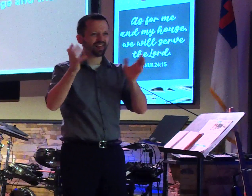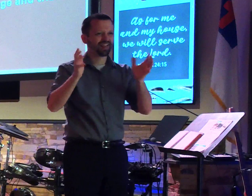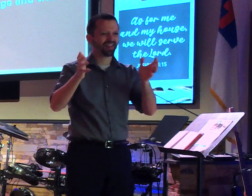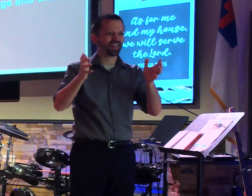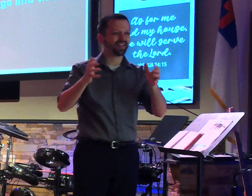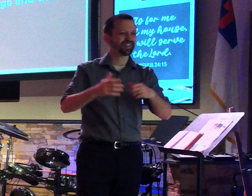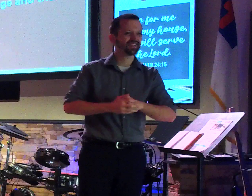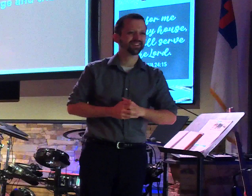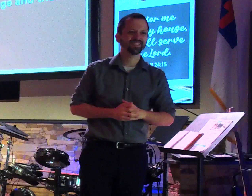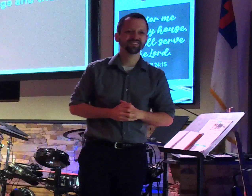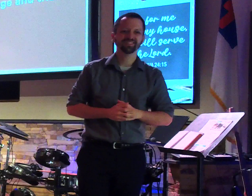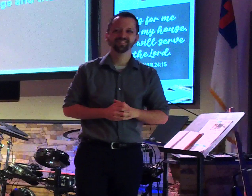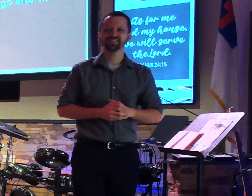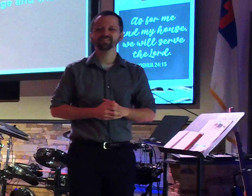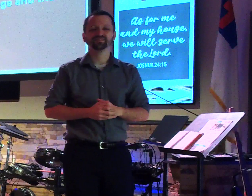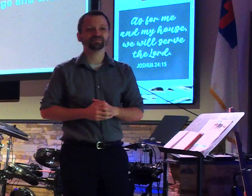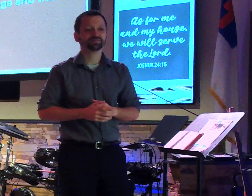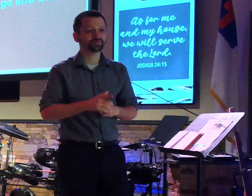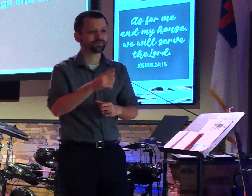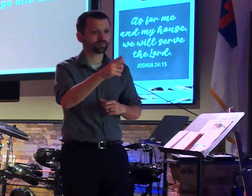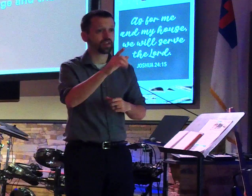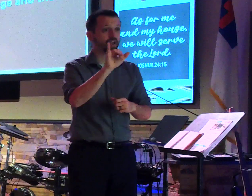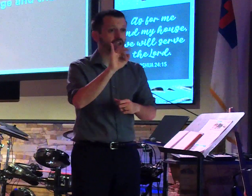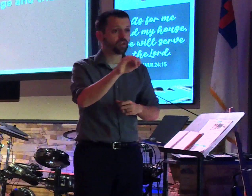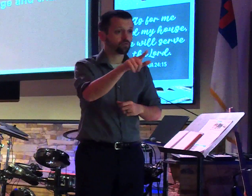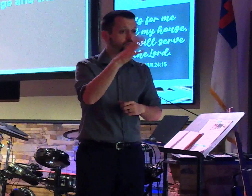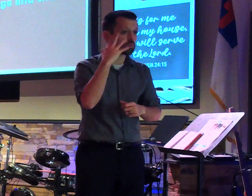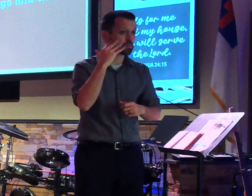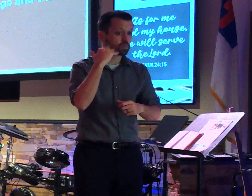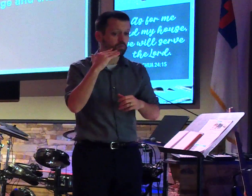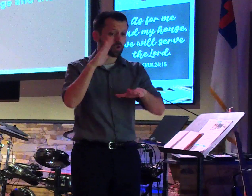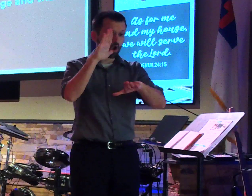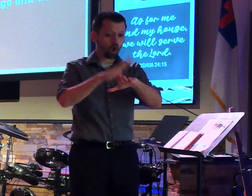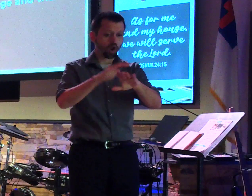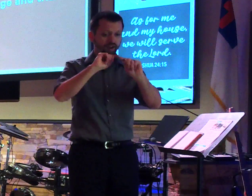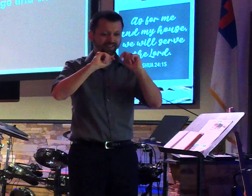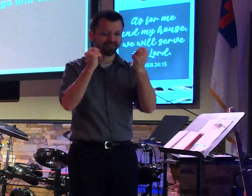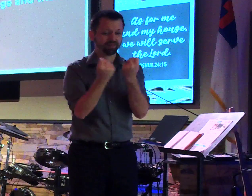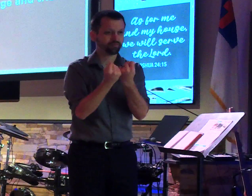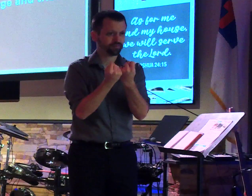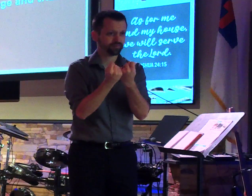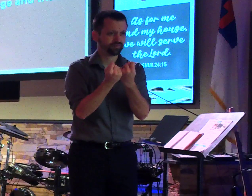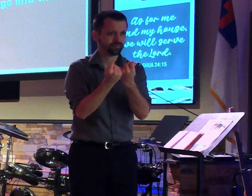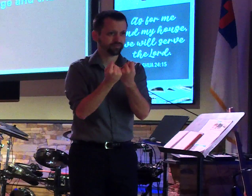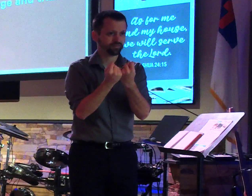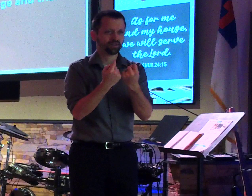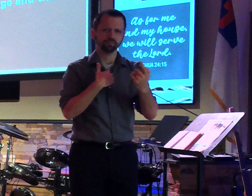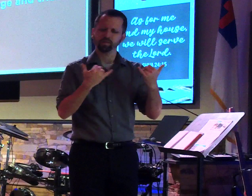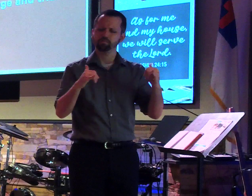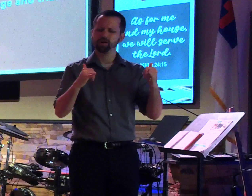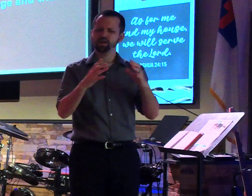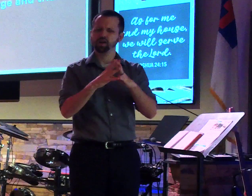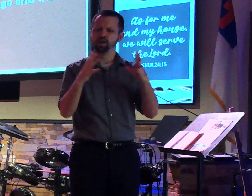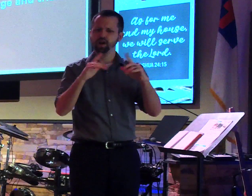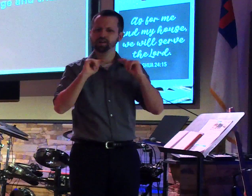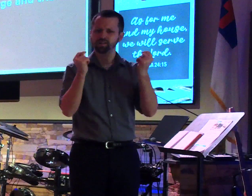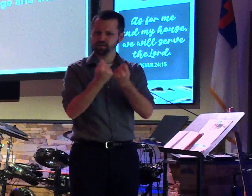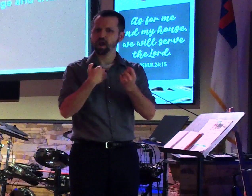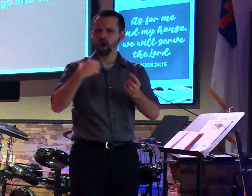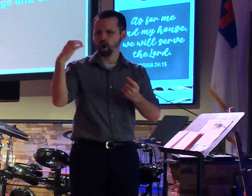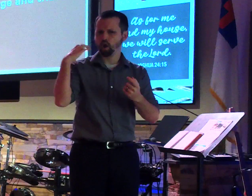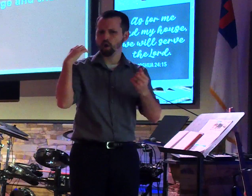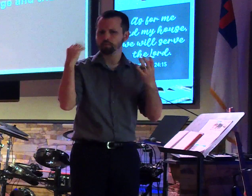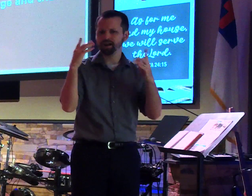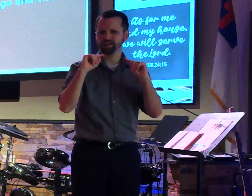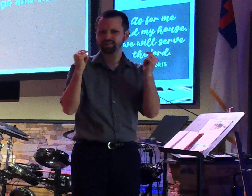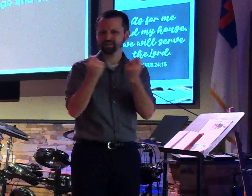Yeah. If you ever played on a team, you know this. Now, I played on a lot of teams, and I've coached a lot of teams